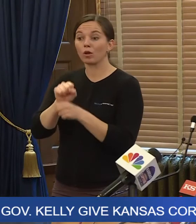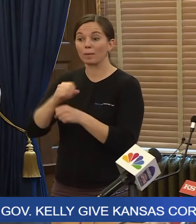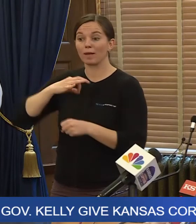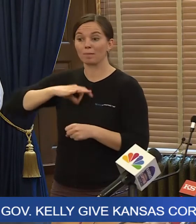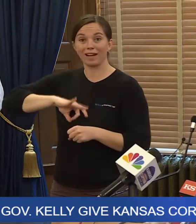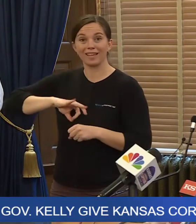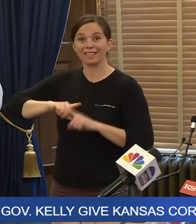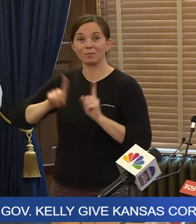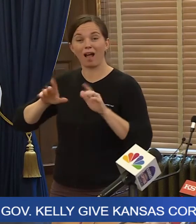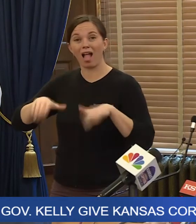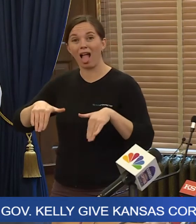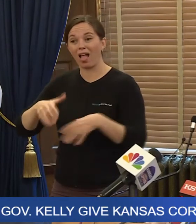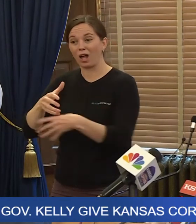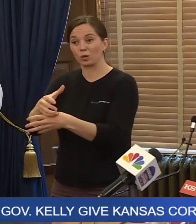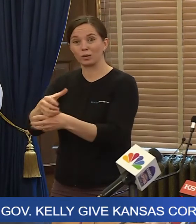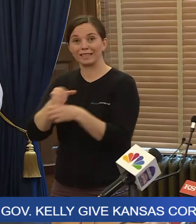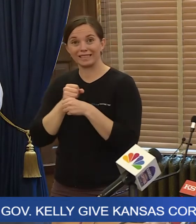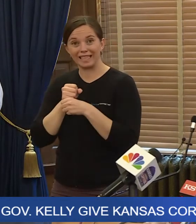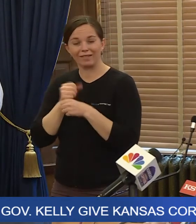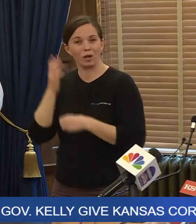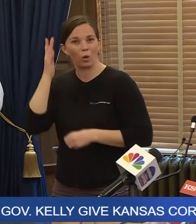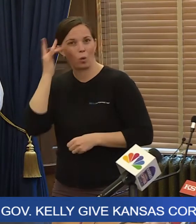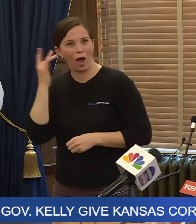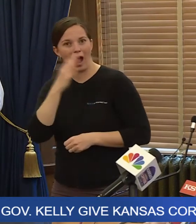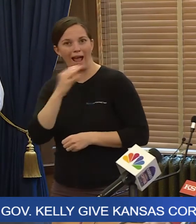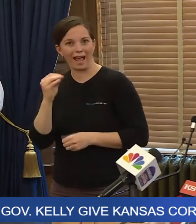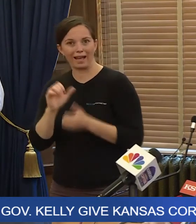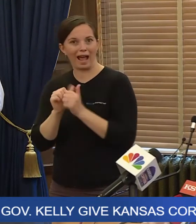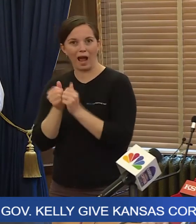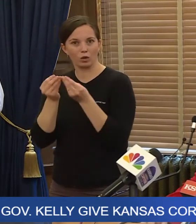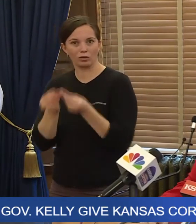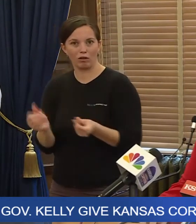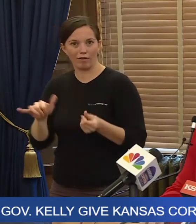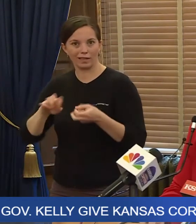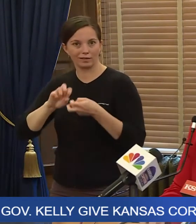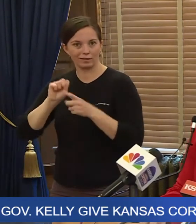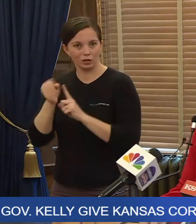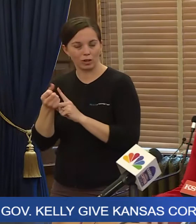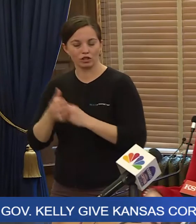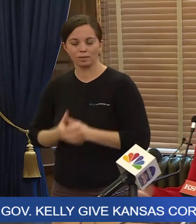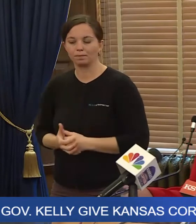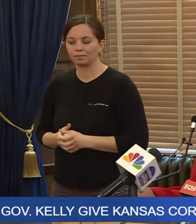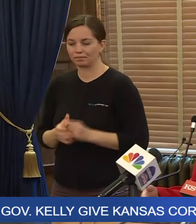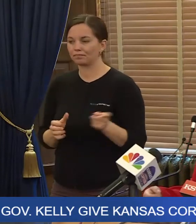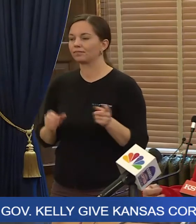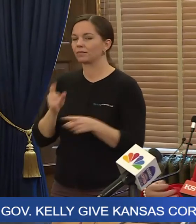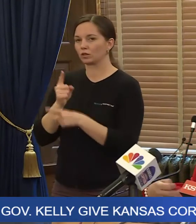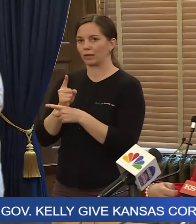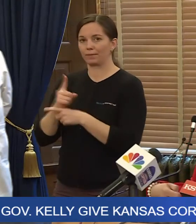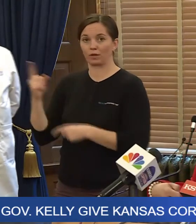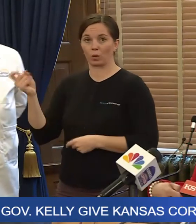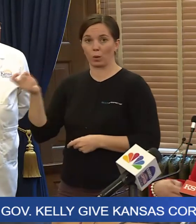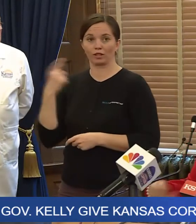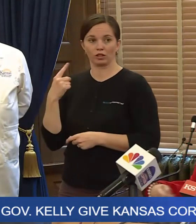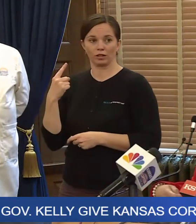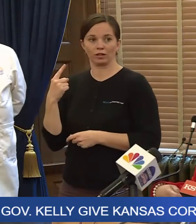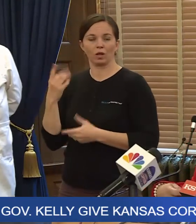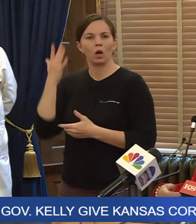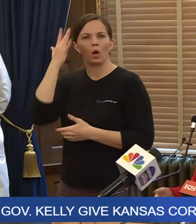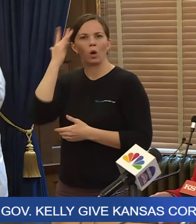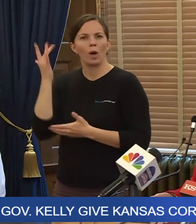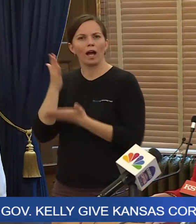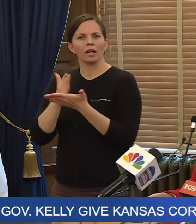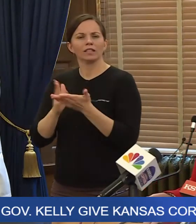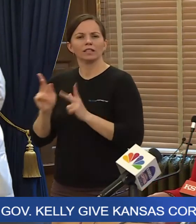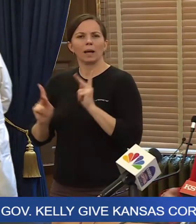yet. Why is that, and what is the Department of Labor doing to resolve the situation? Yes. So the question is why are some people